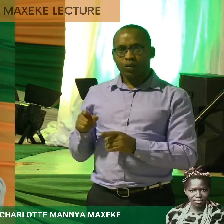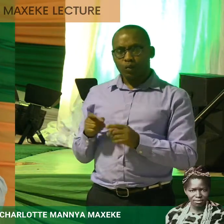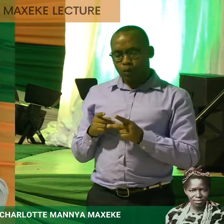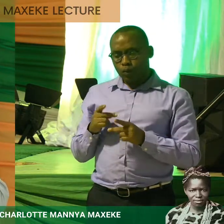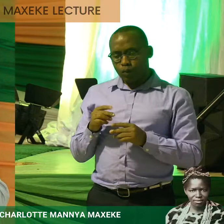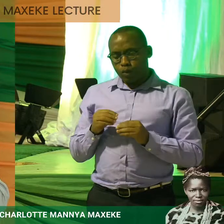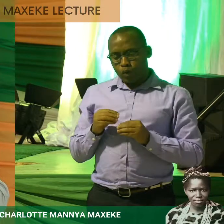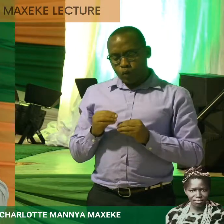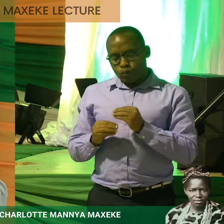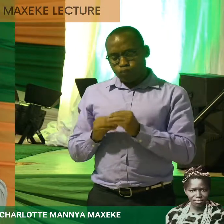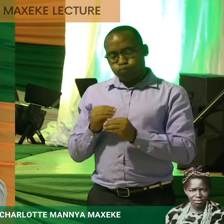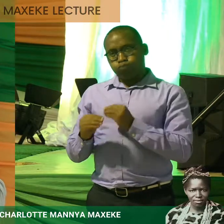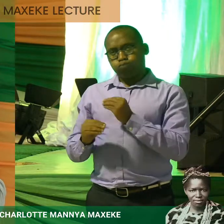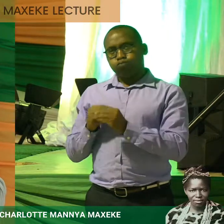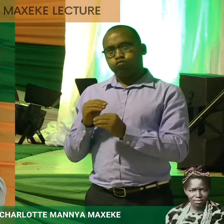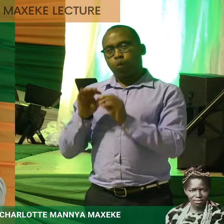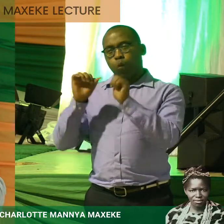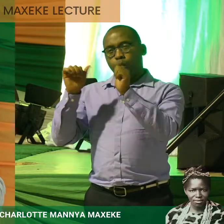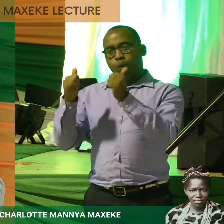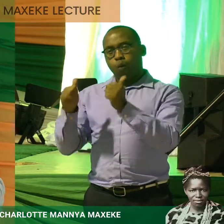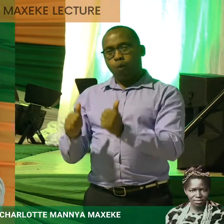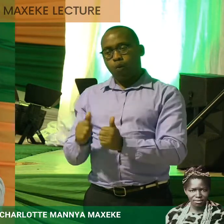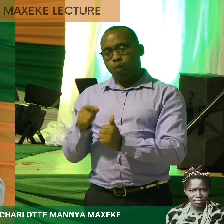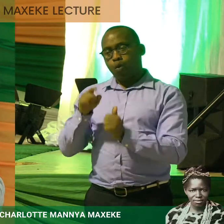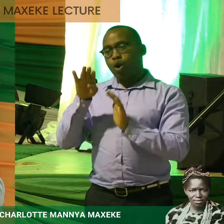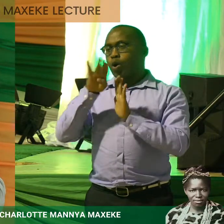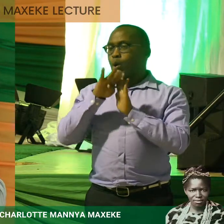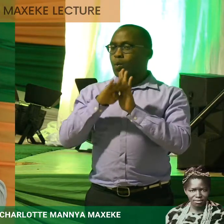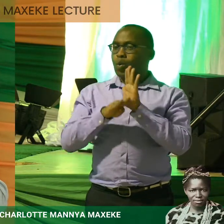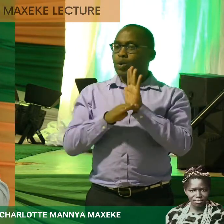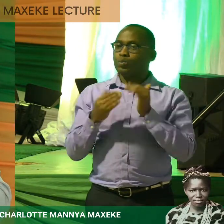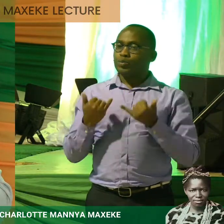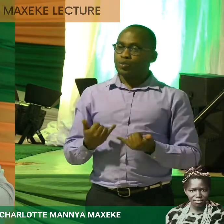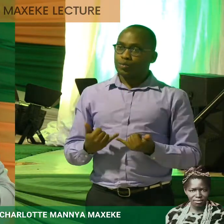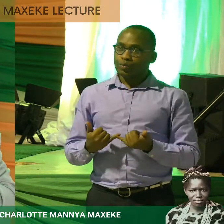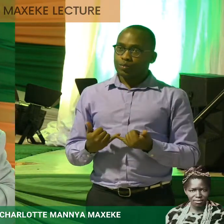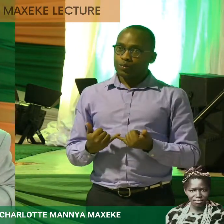siphathele kakuhle gqidle inqubo yanhle